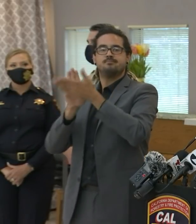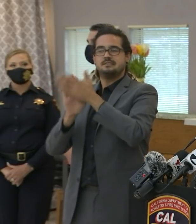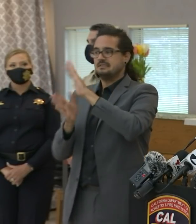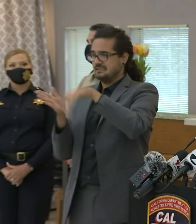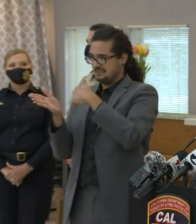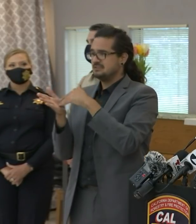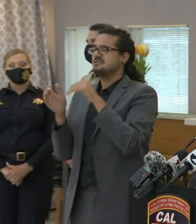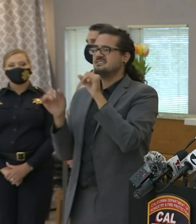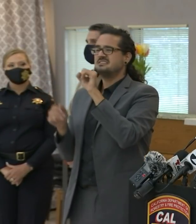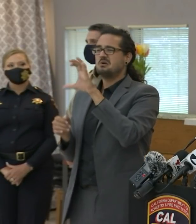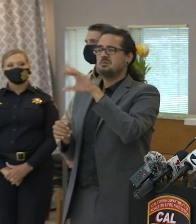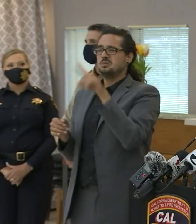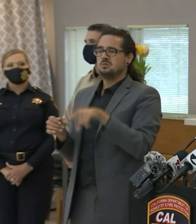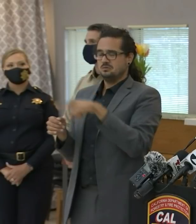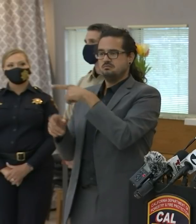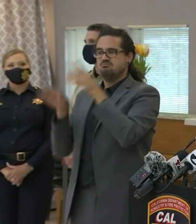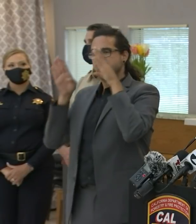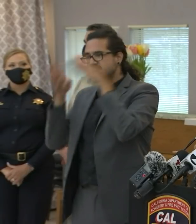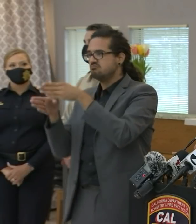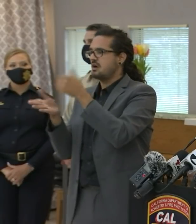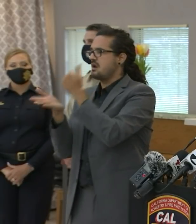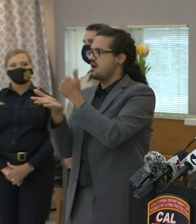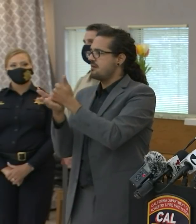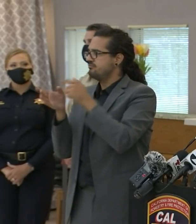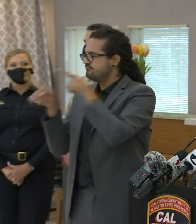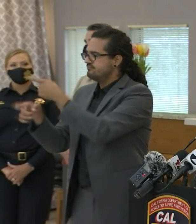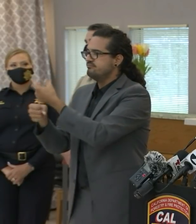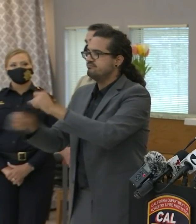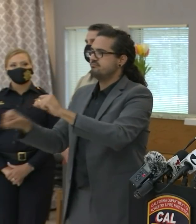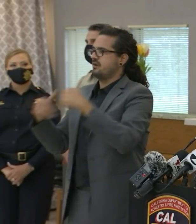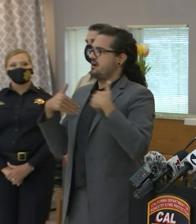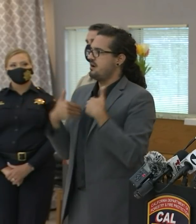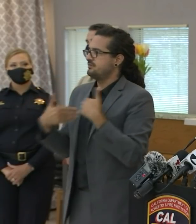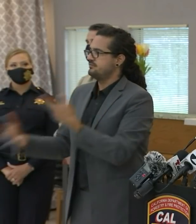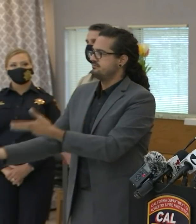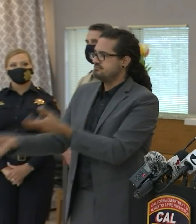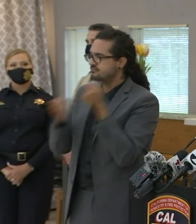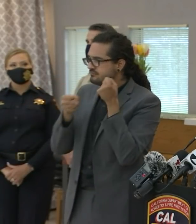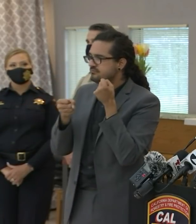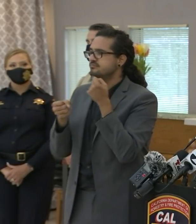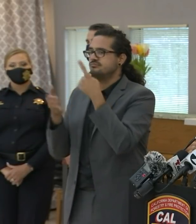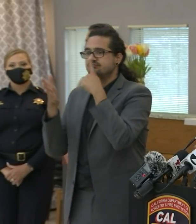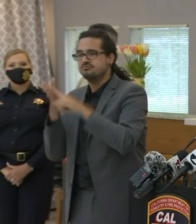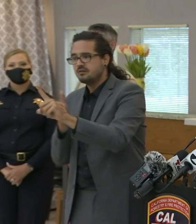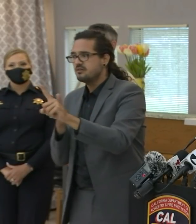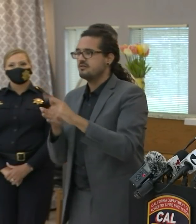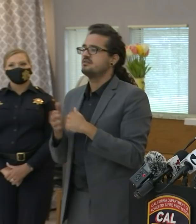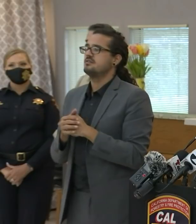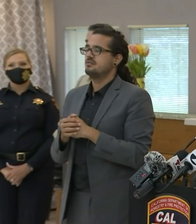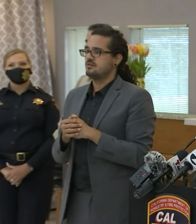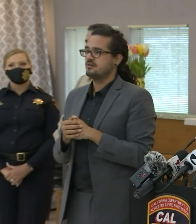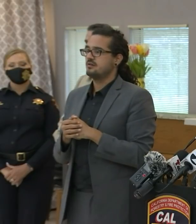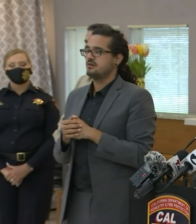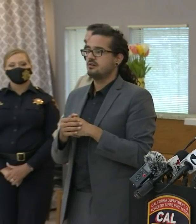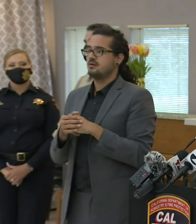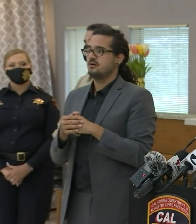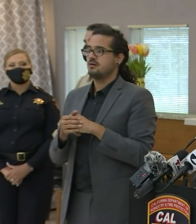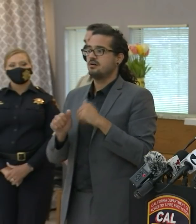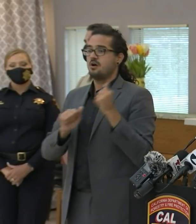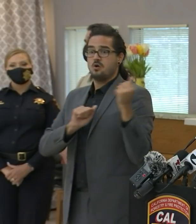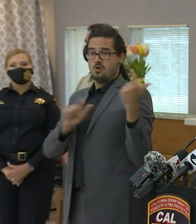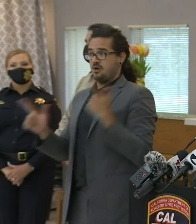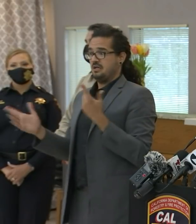working on all of the support functions related to the needs of the population that might be out. All right, everyone up here is available for questions after this